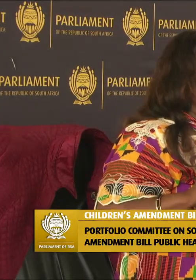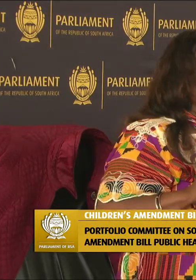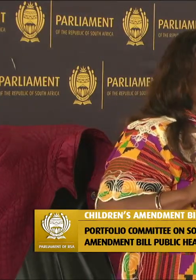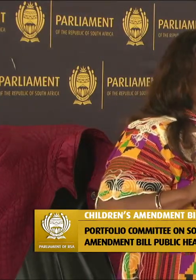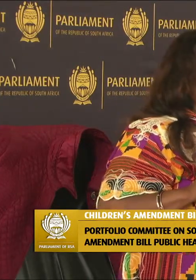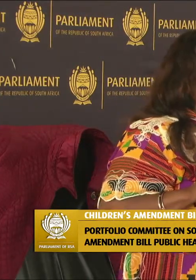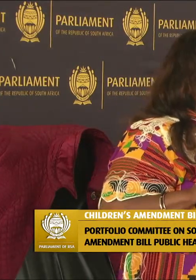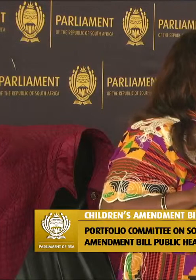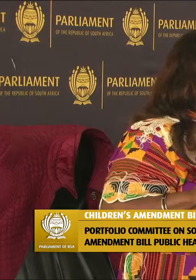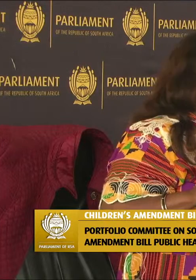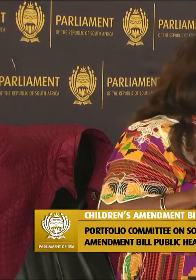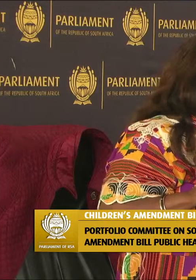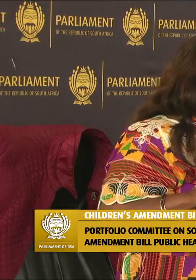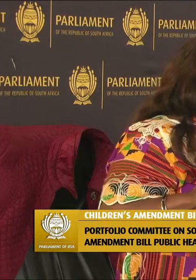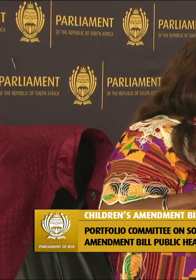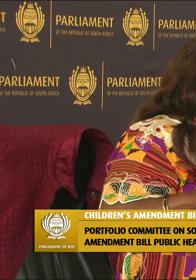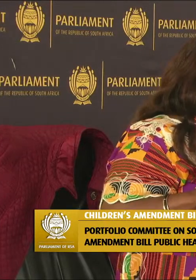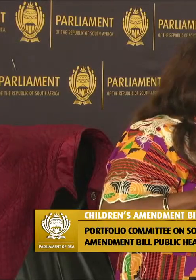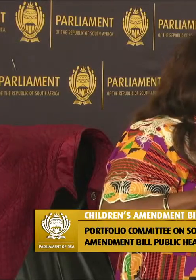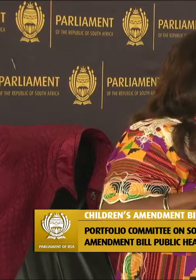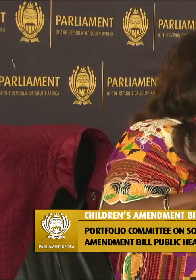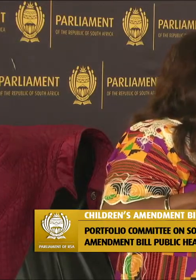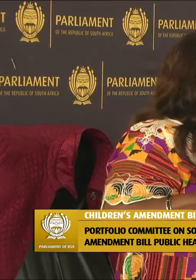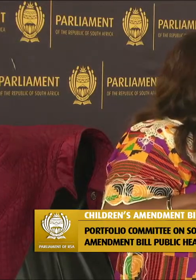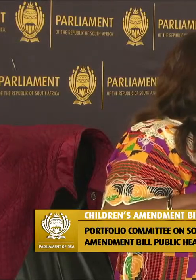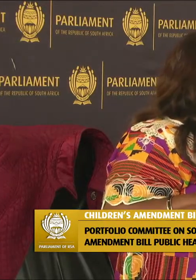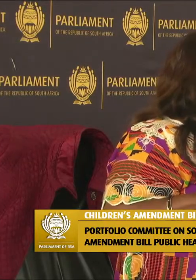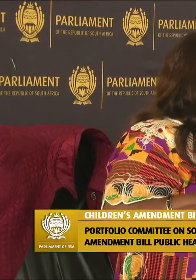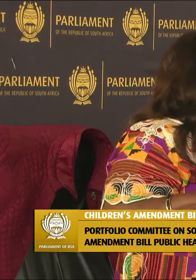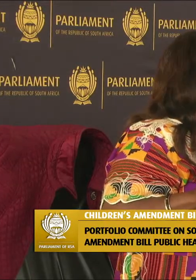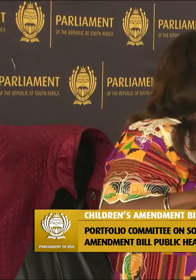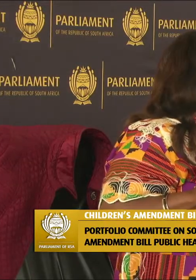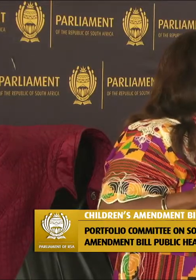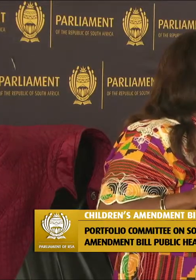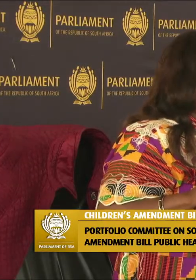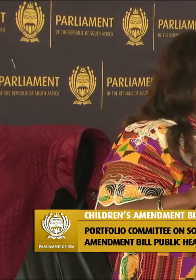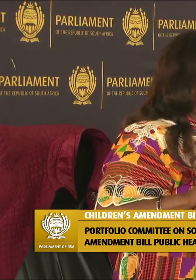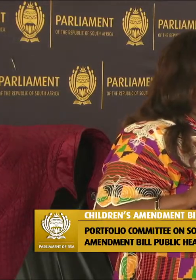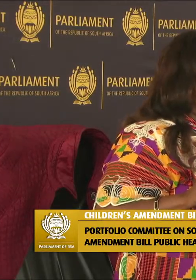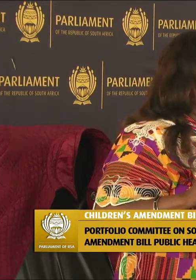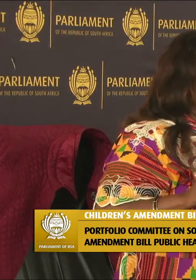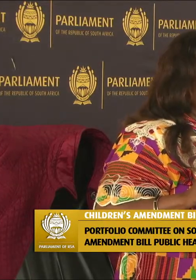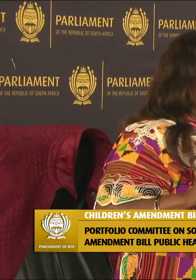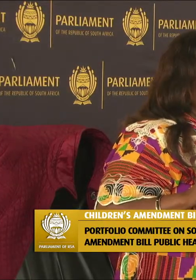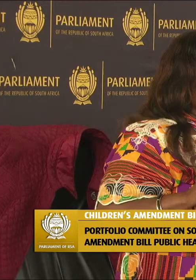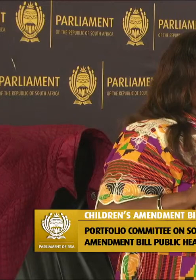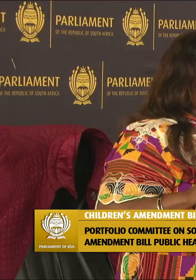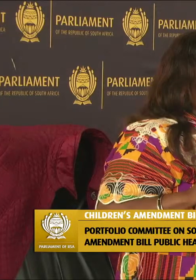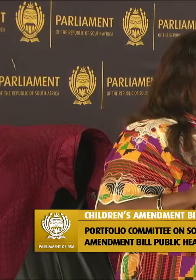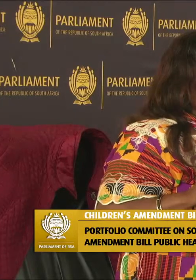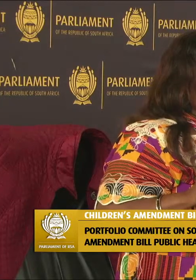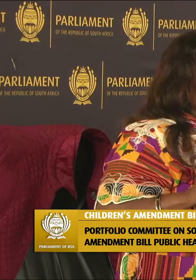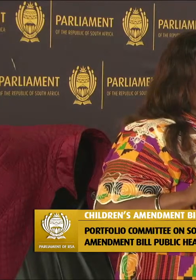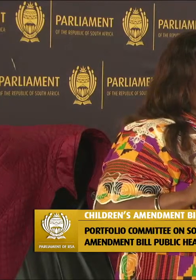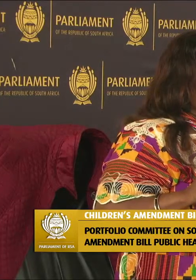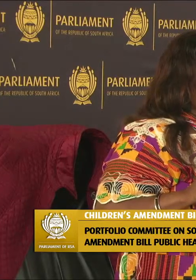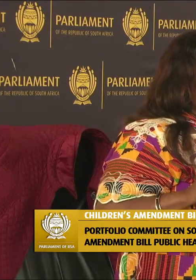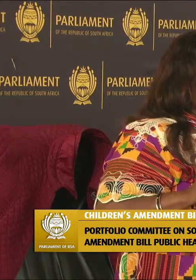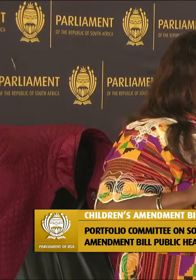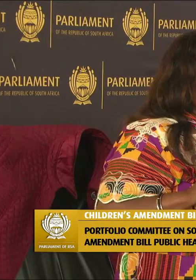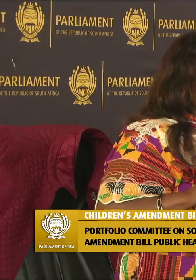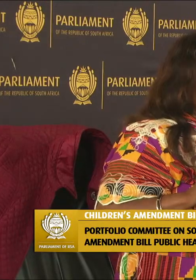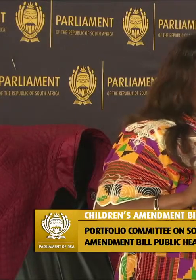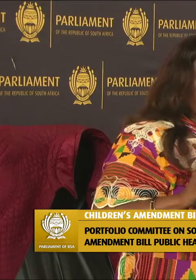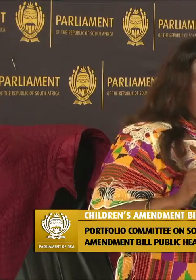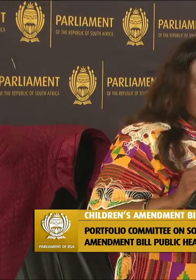maybe giving them away to people of other nationality without following the proper due